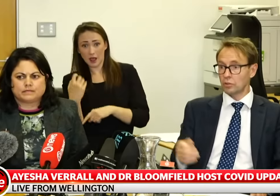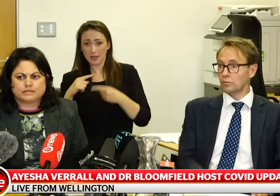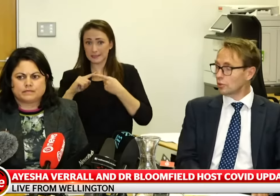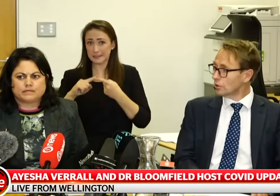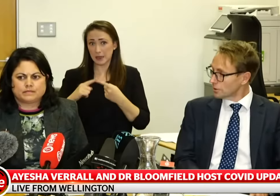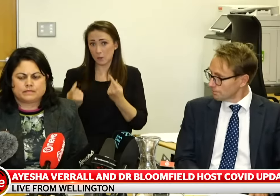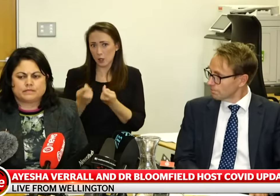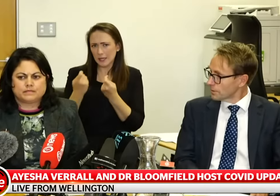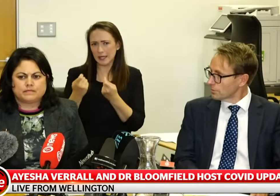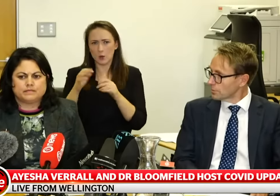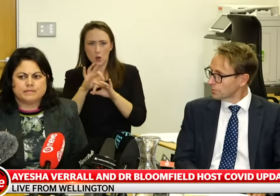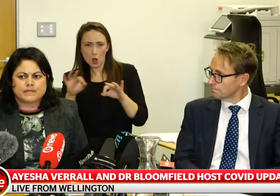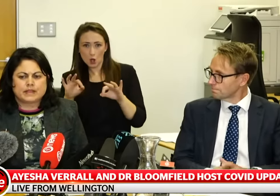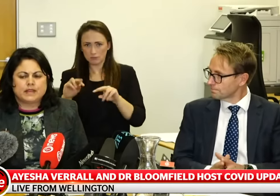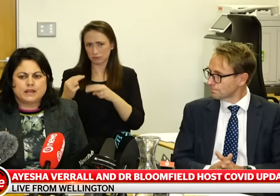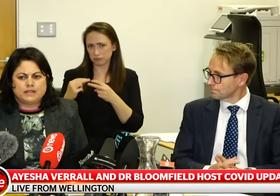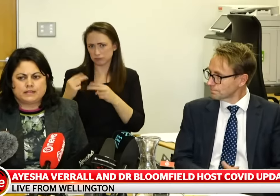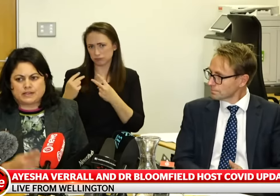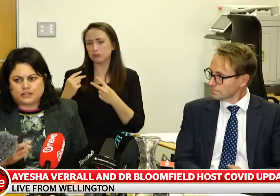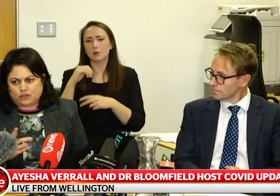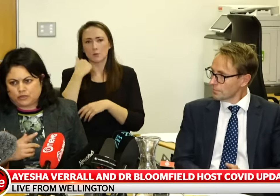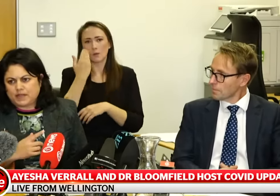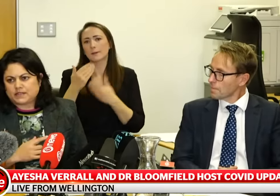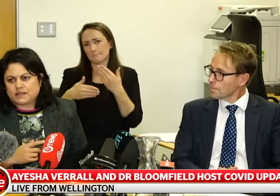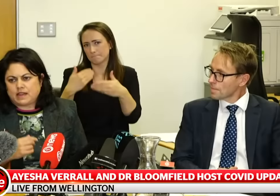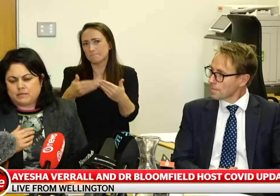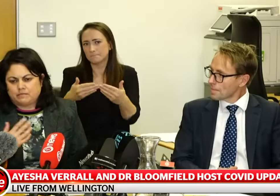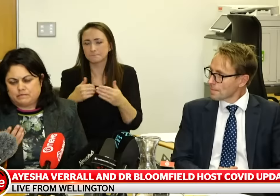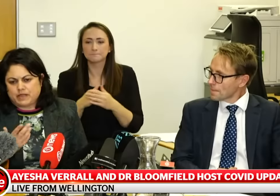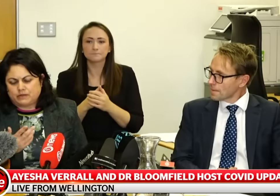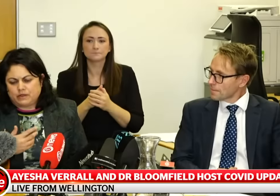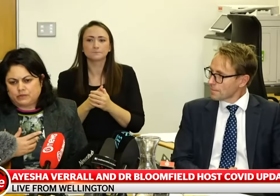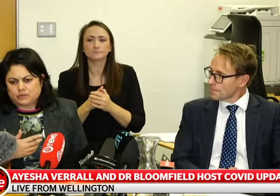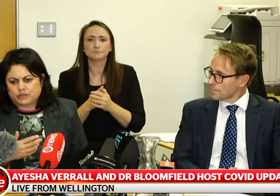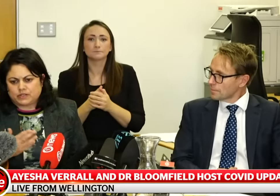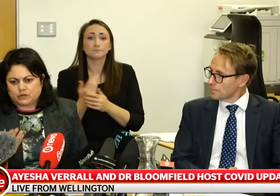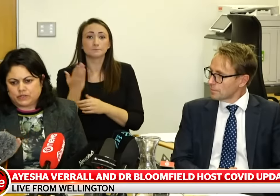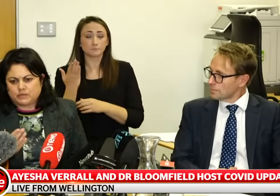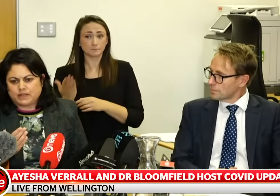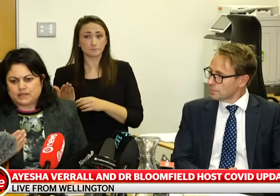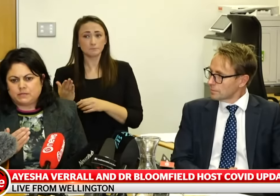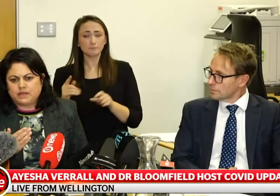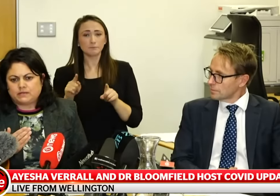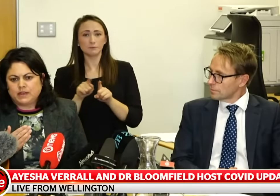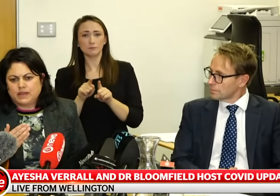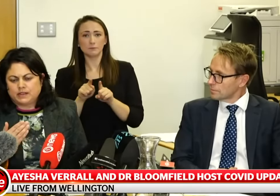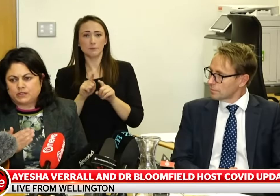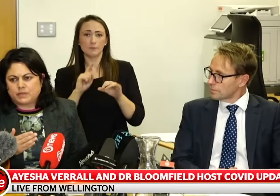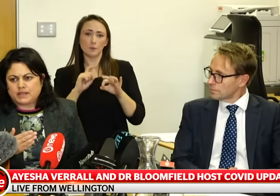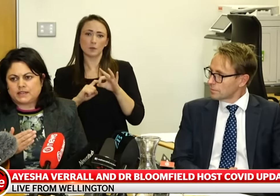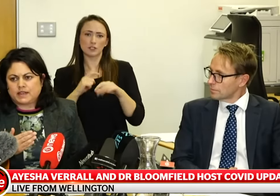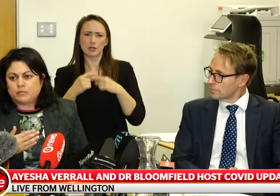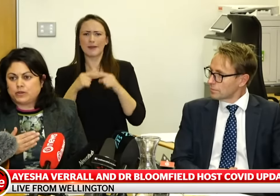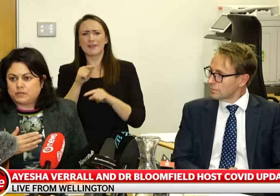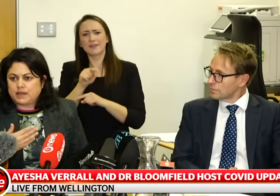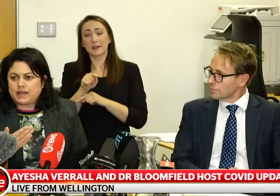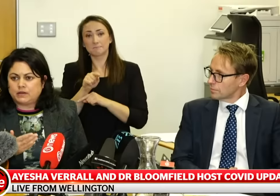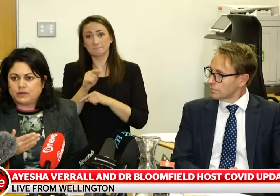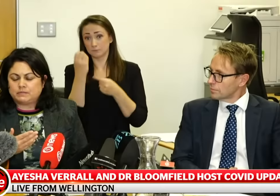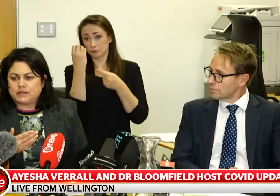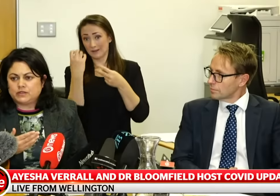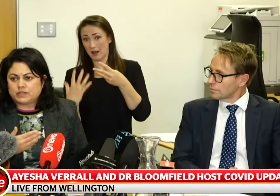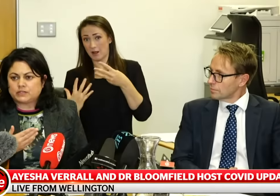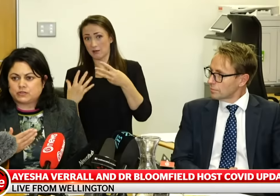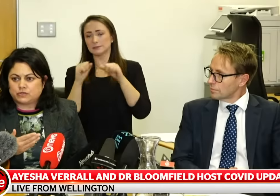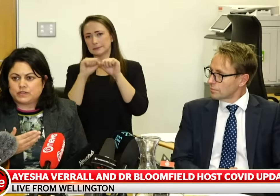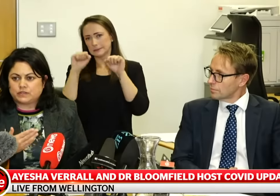if we have a new variant. I think that just goes back to, in response to the question about the CPF, goes back to that point about how